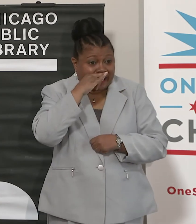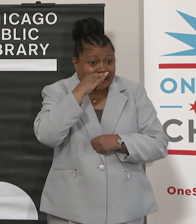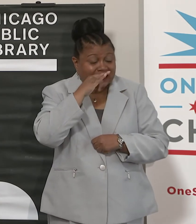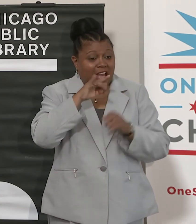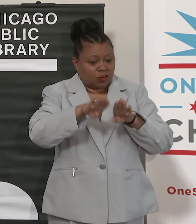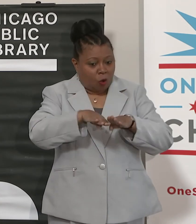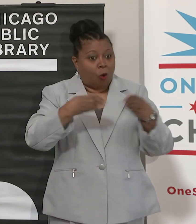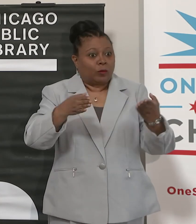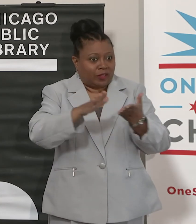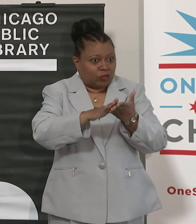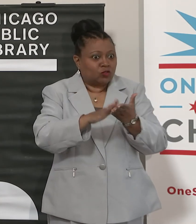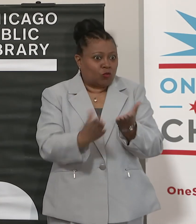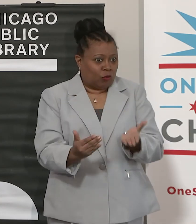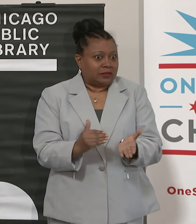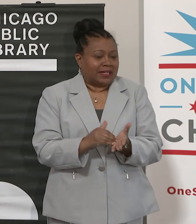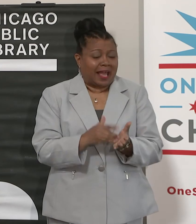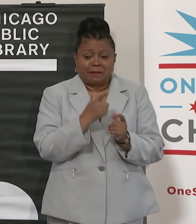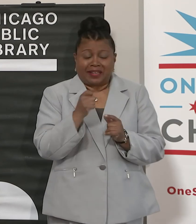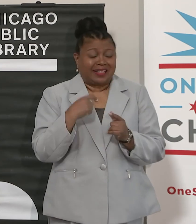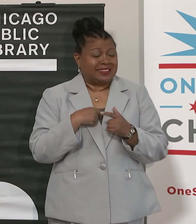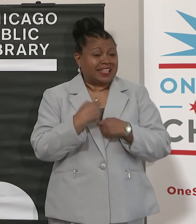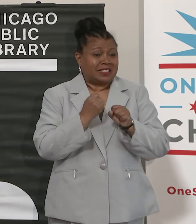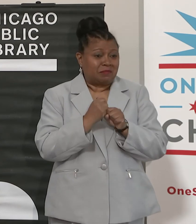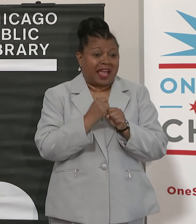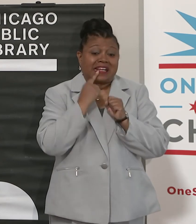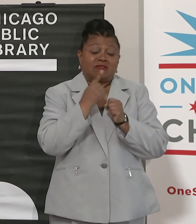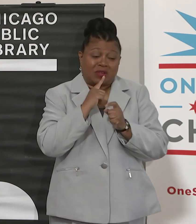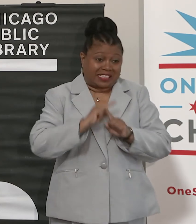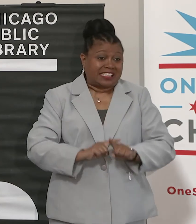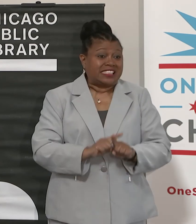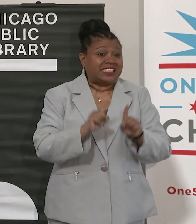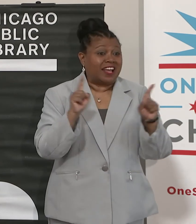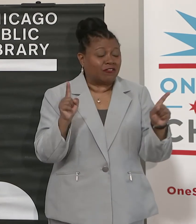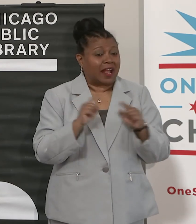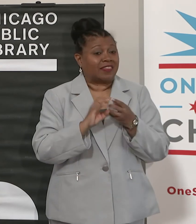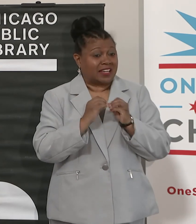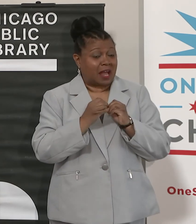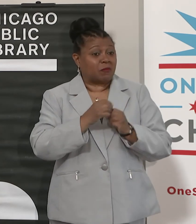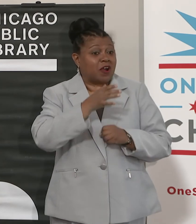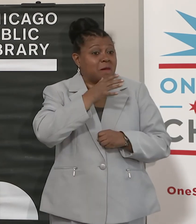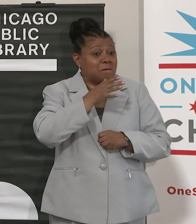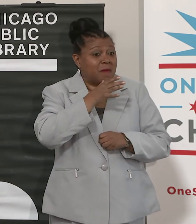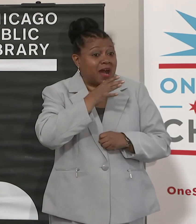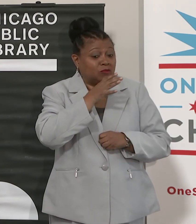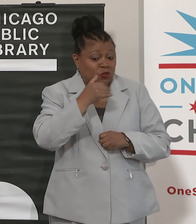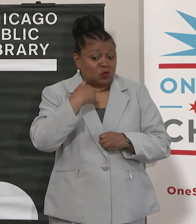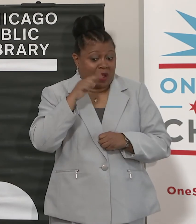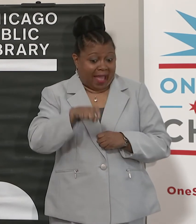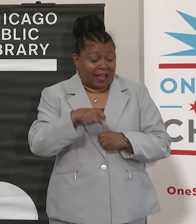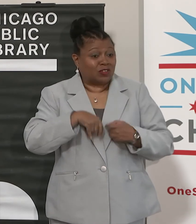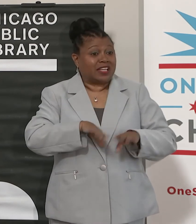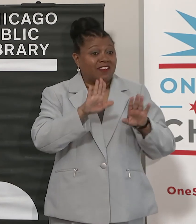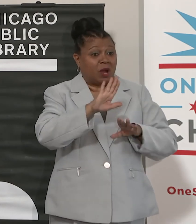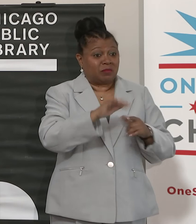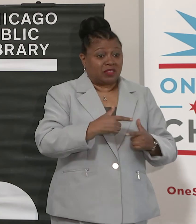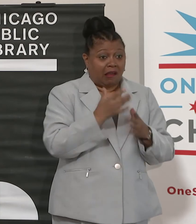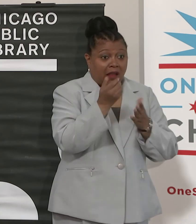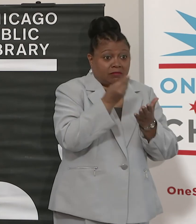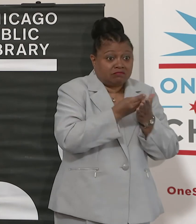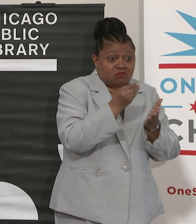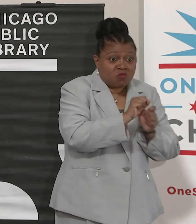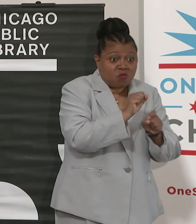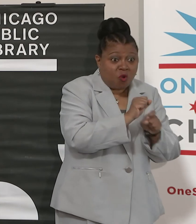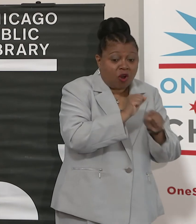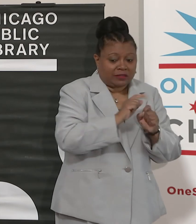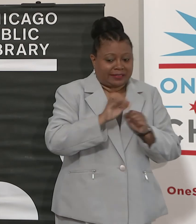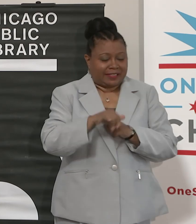and reopening the schools because it's made a significant difference. The number of moms who have had to give up their livelihoods to